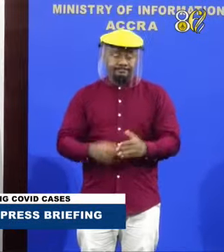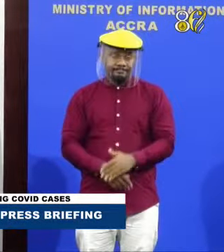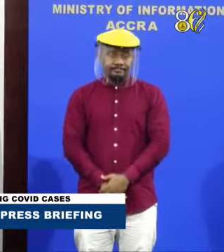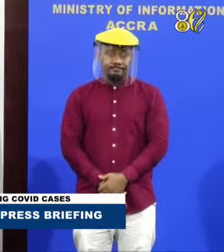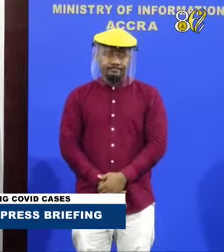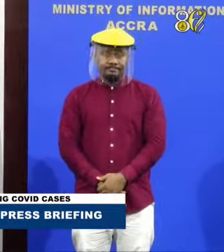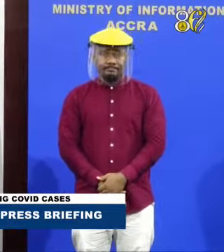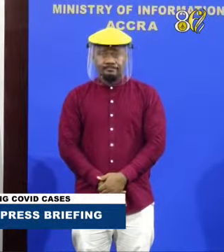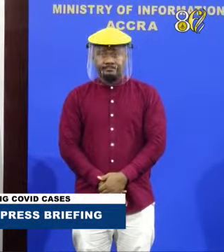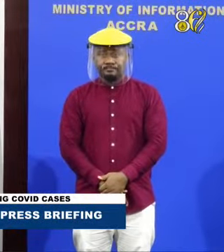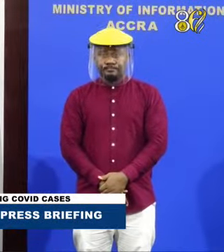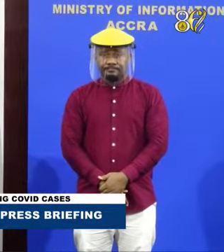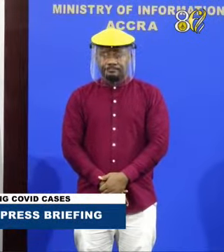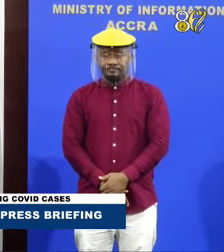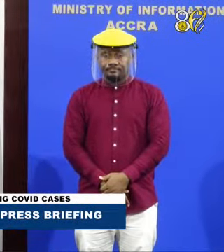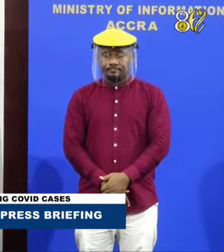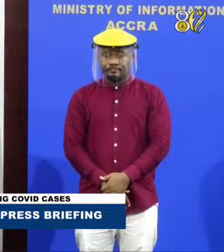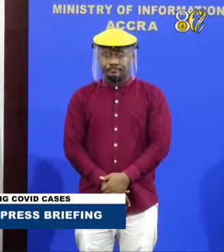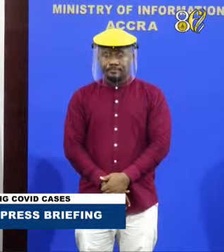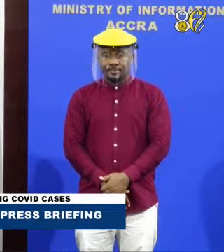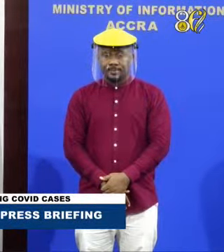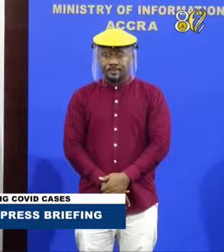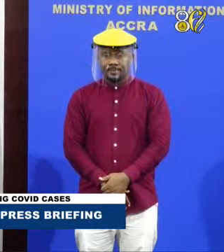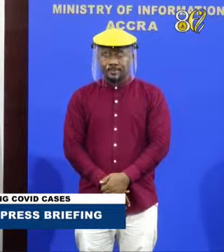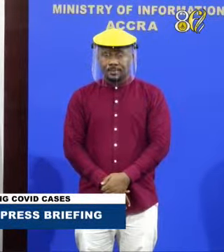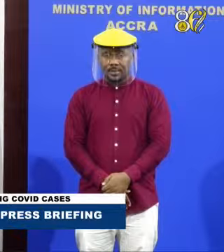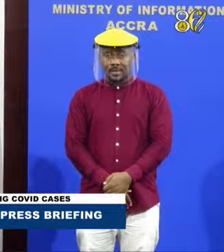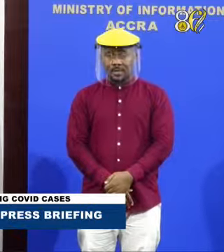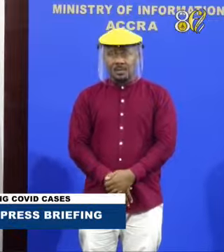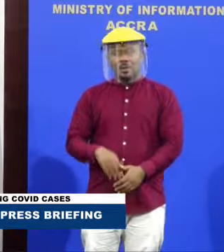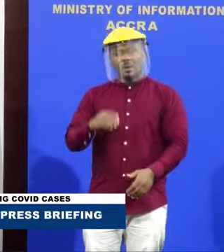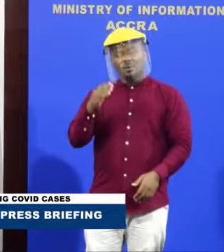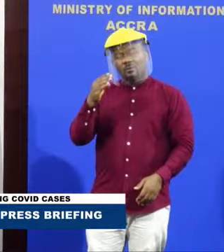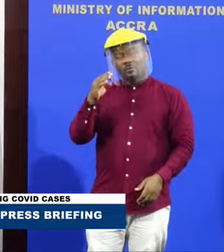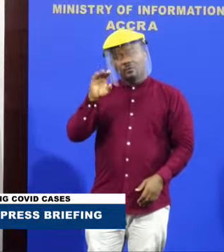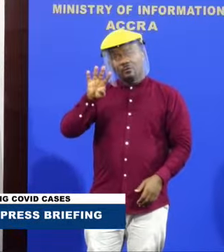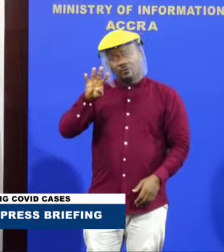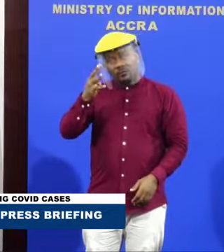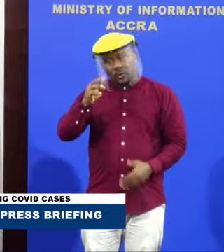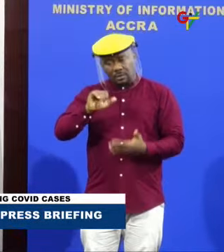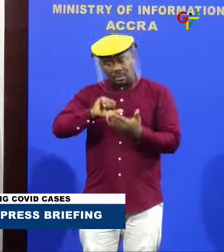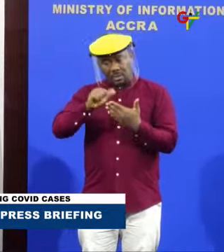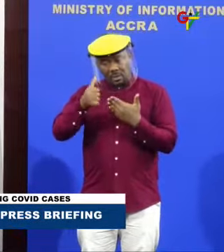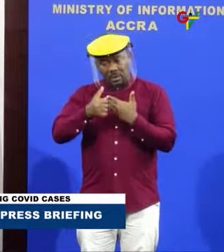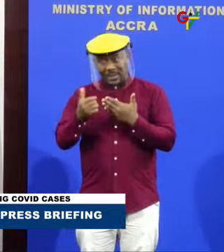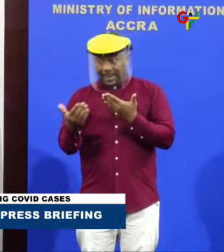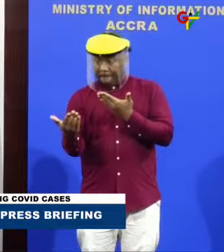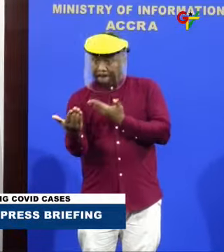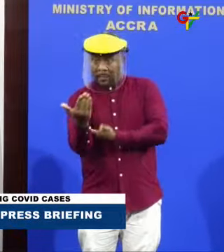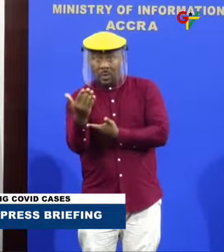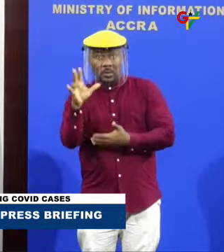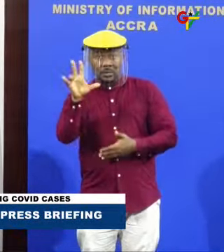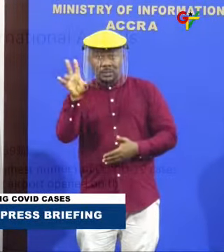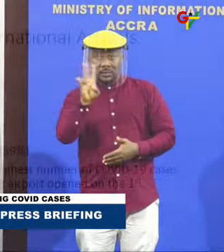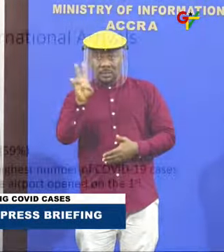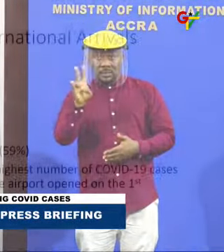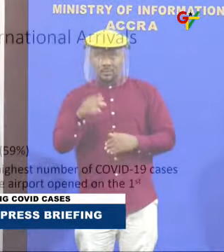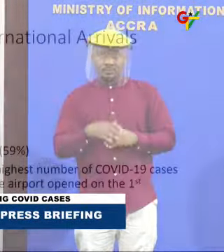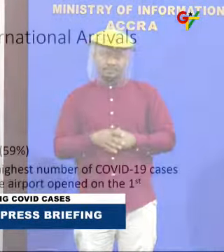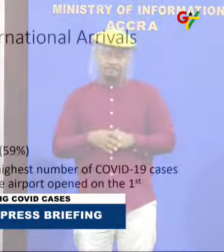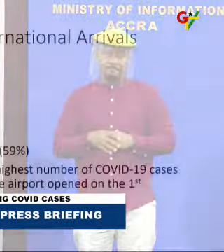have been cleared, as at 7 a.m. on the 4th of August, we've had a total